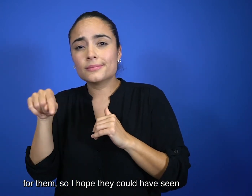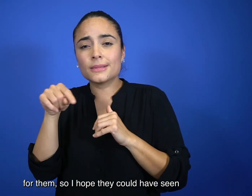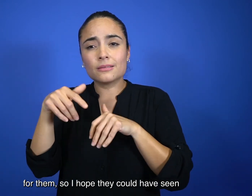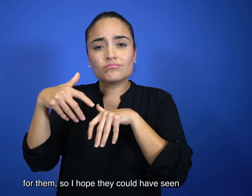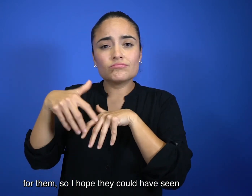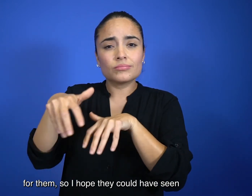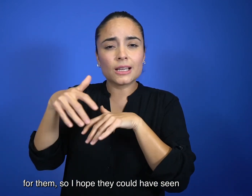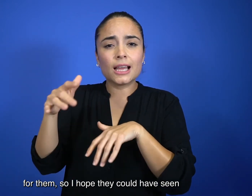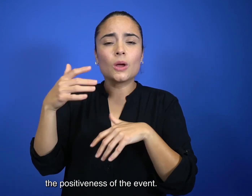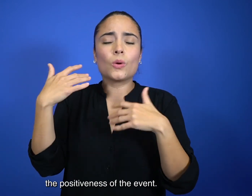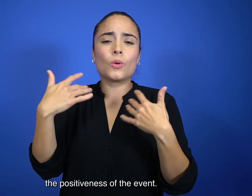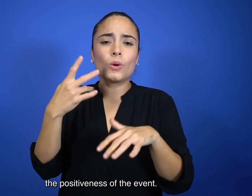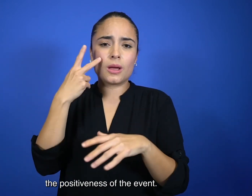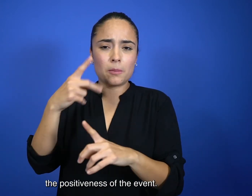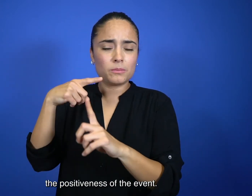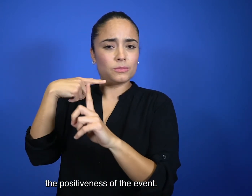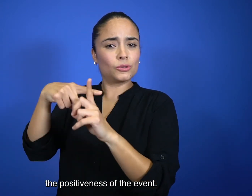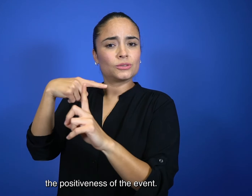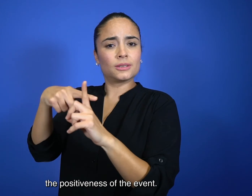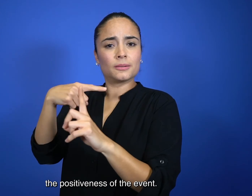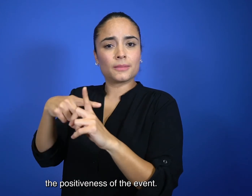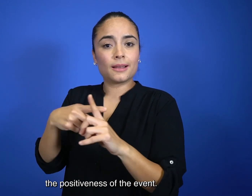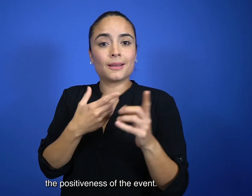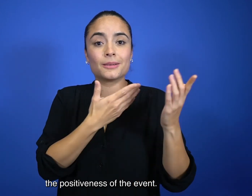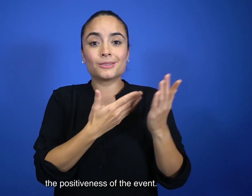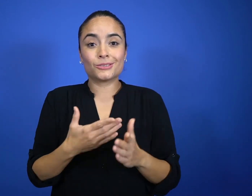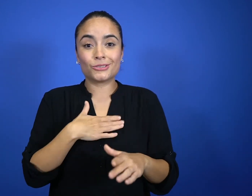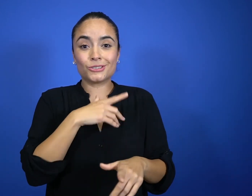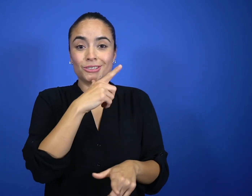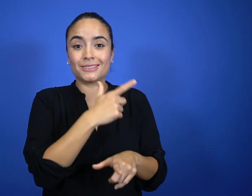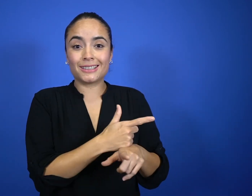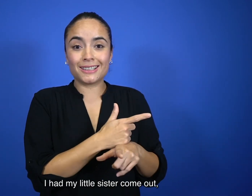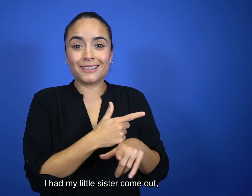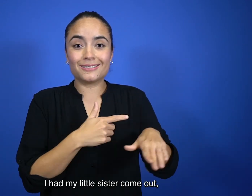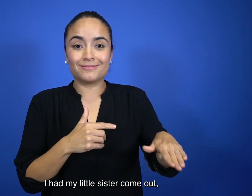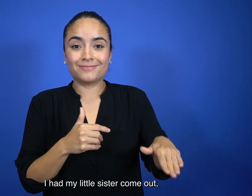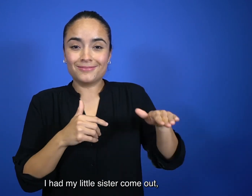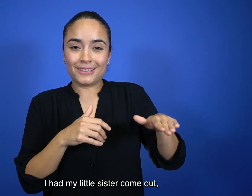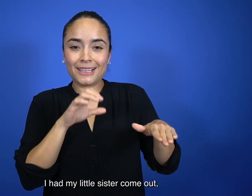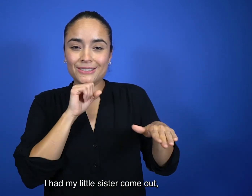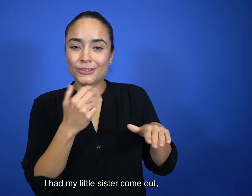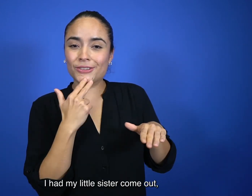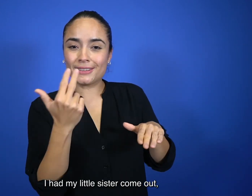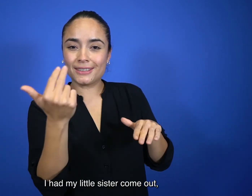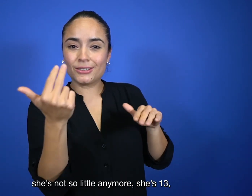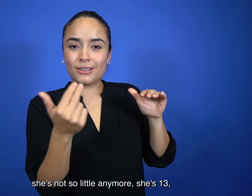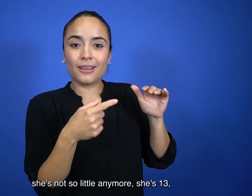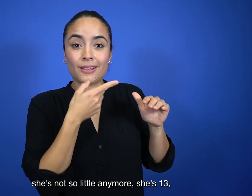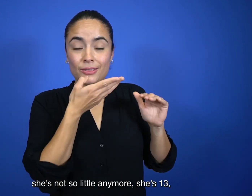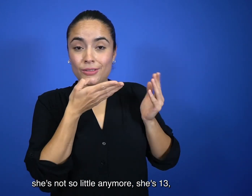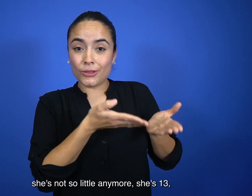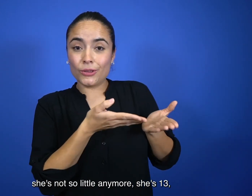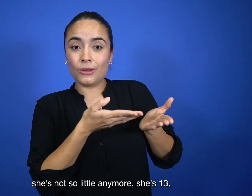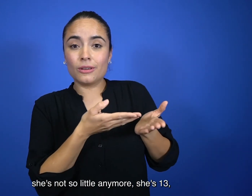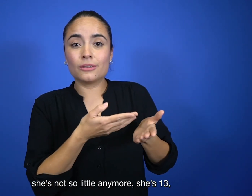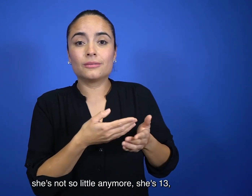have seen the positiveness of the event. I had my little sister come out. She's not so little anymore, she's 13,